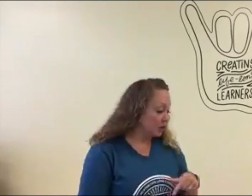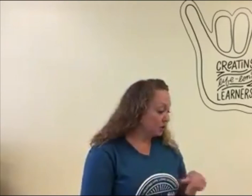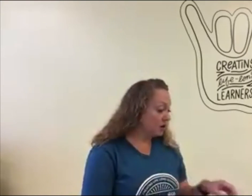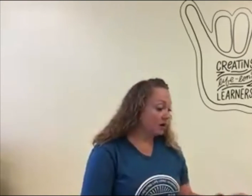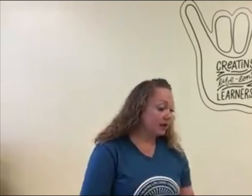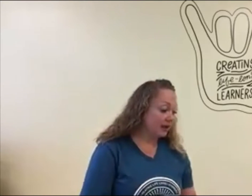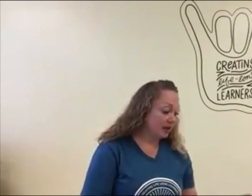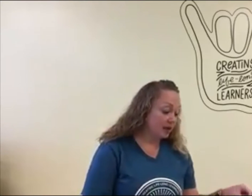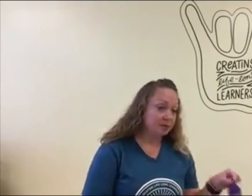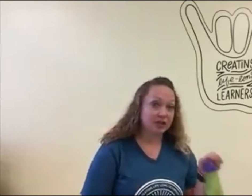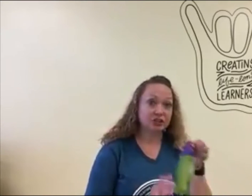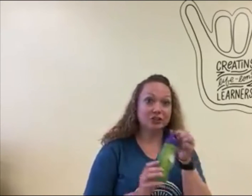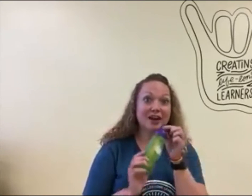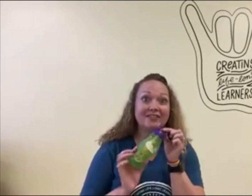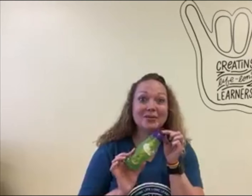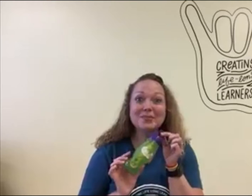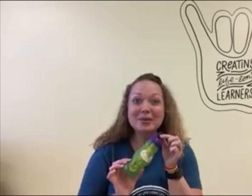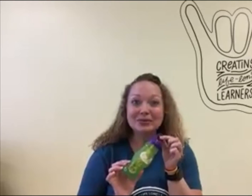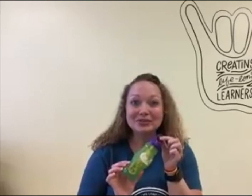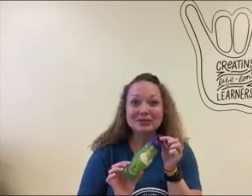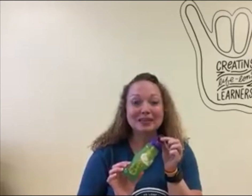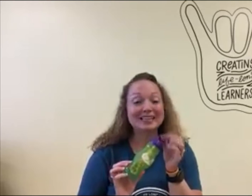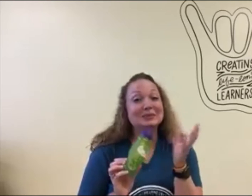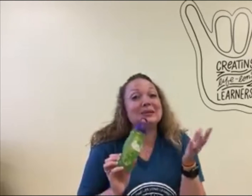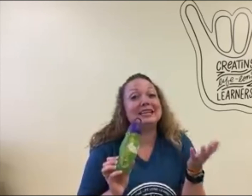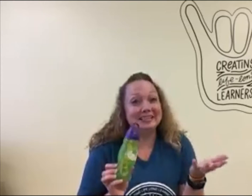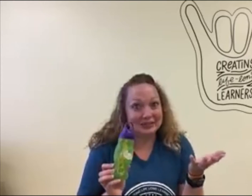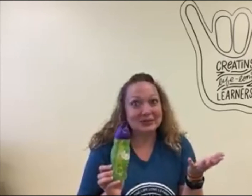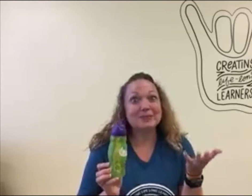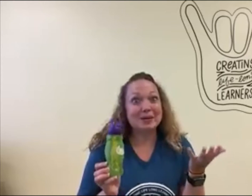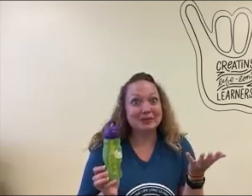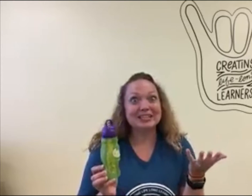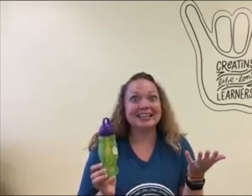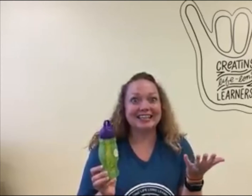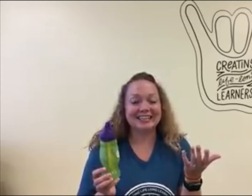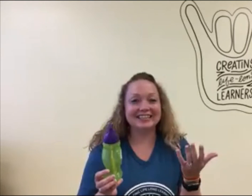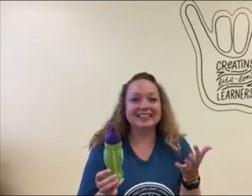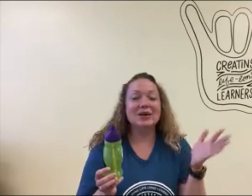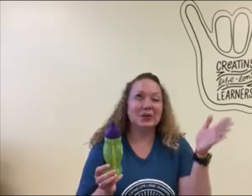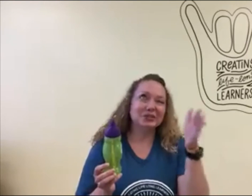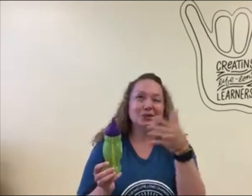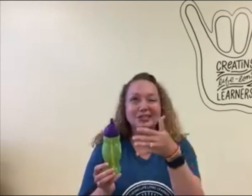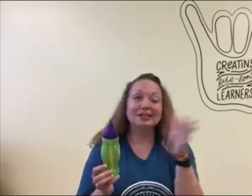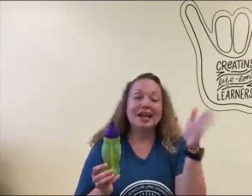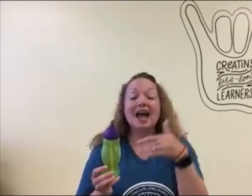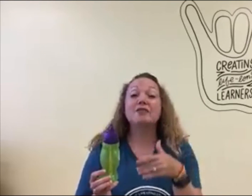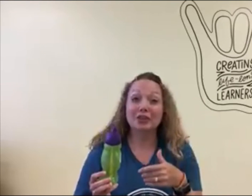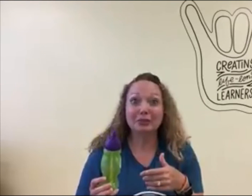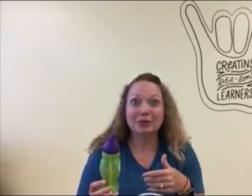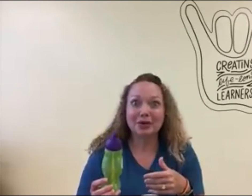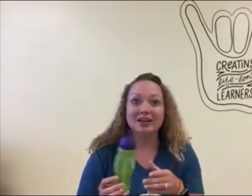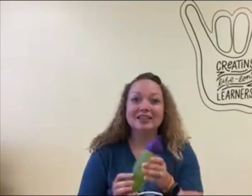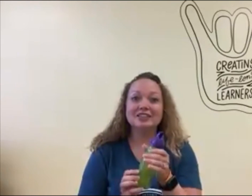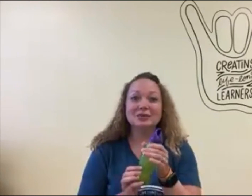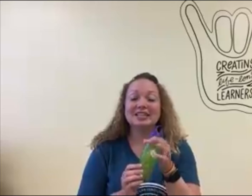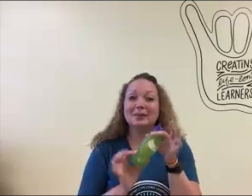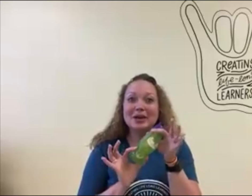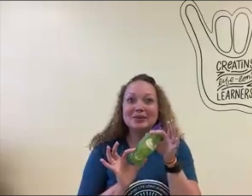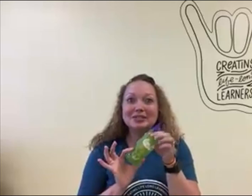you, make sure you have your bubbles, because we do bubbles at the end or towards halfway through the story time. We always